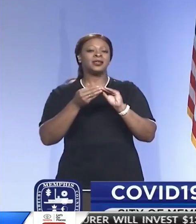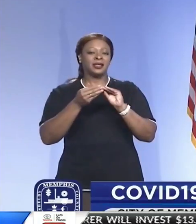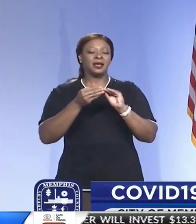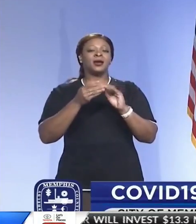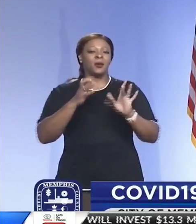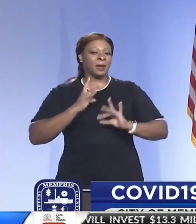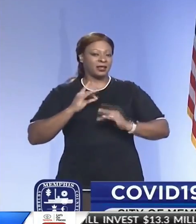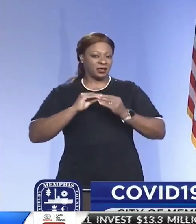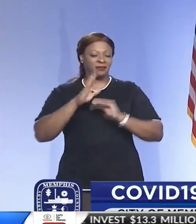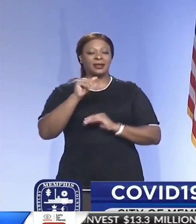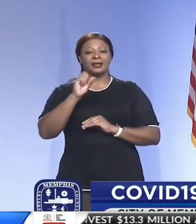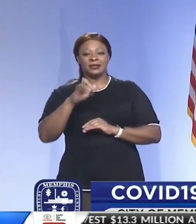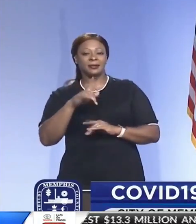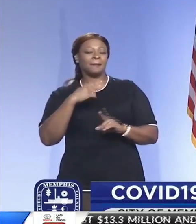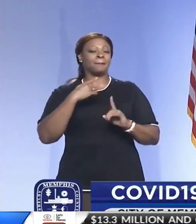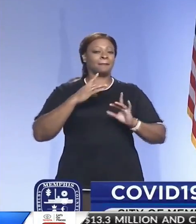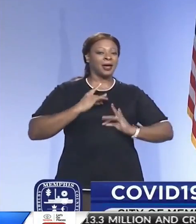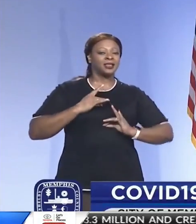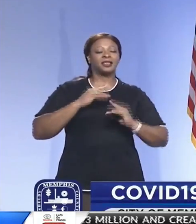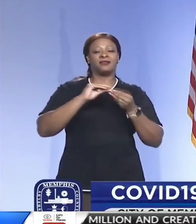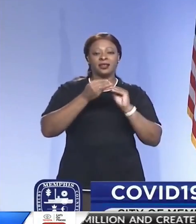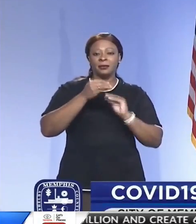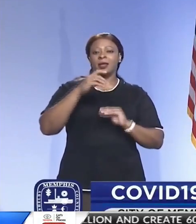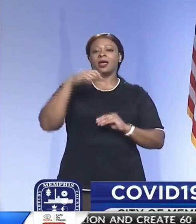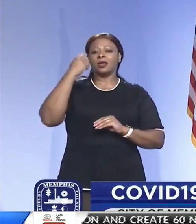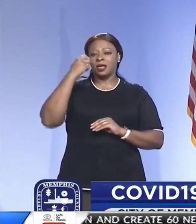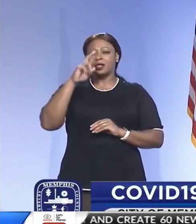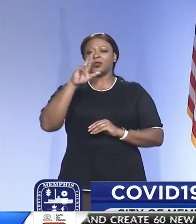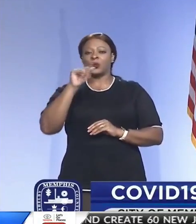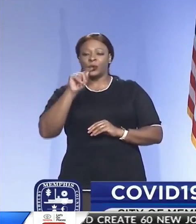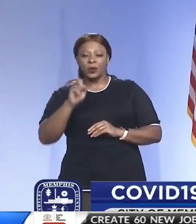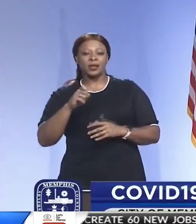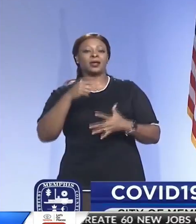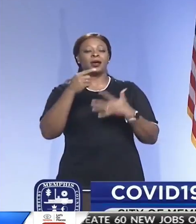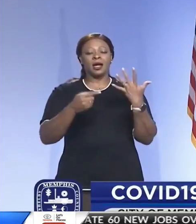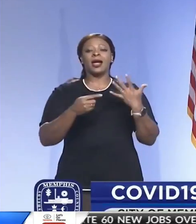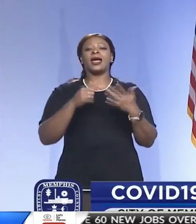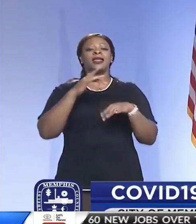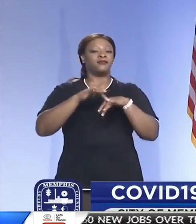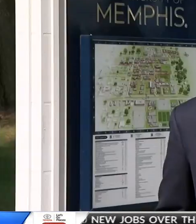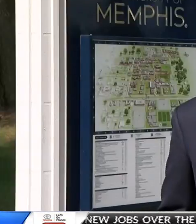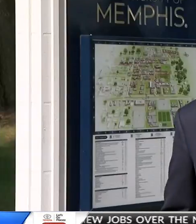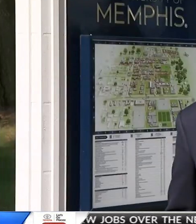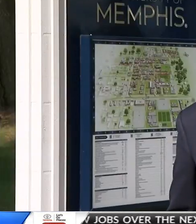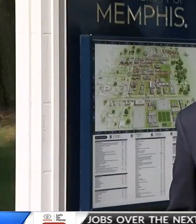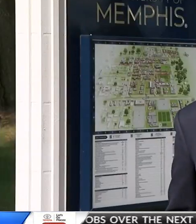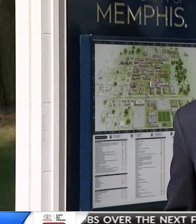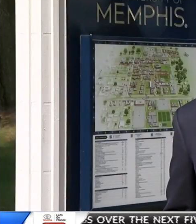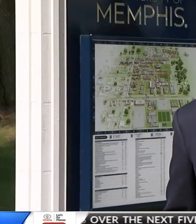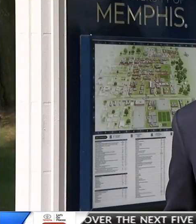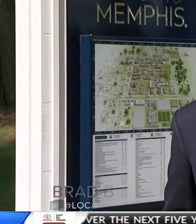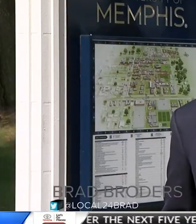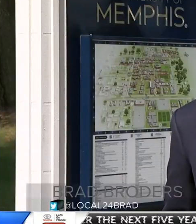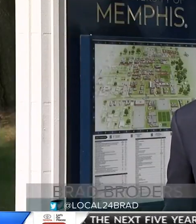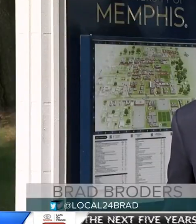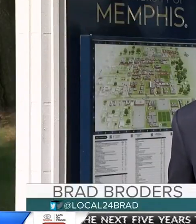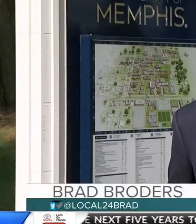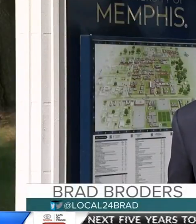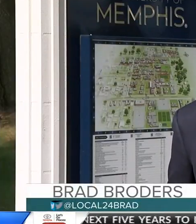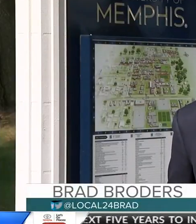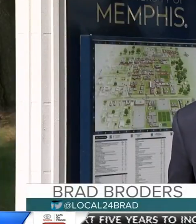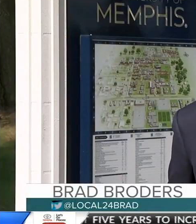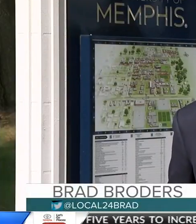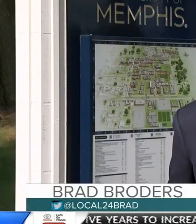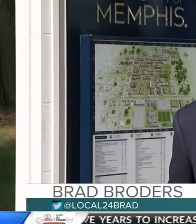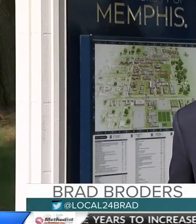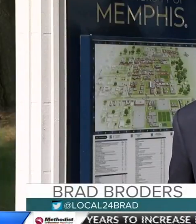number of cases positivity test rate as well as the turnaround time on available testing for us instruction changes here at U of M could be